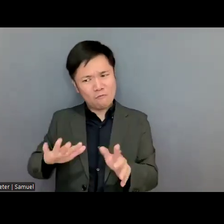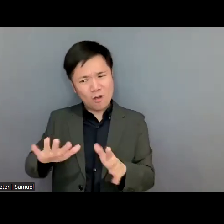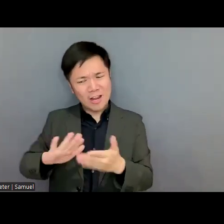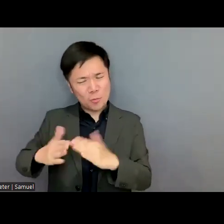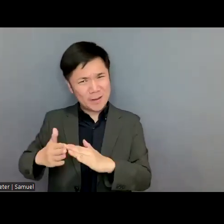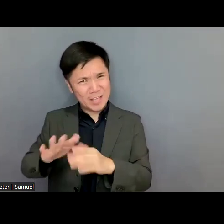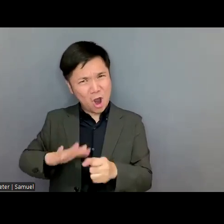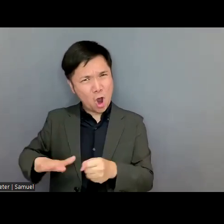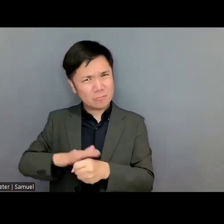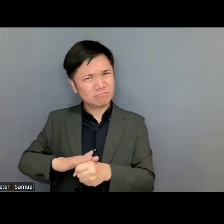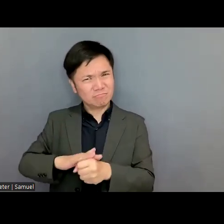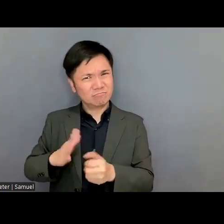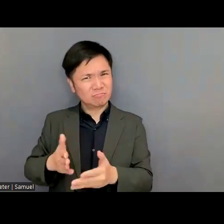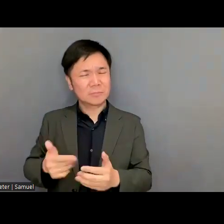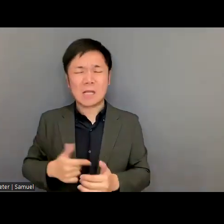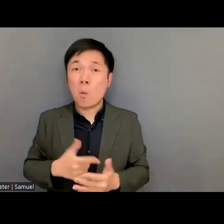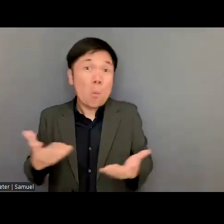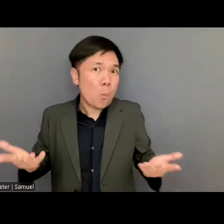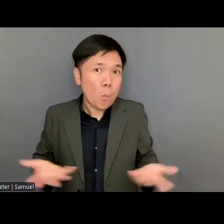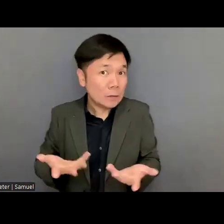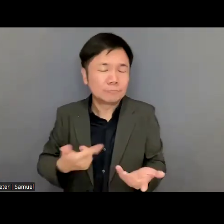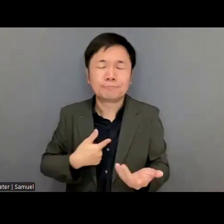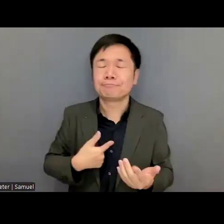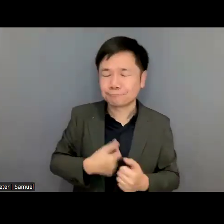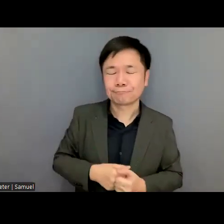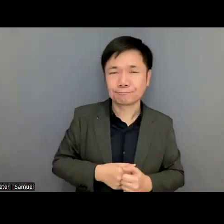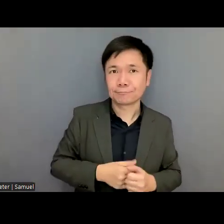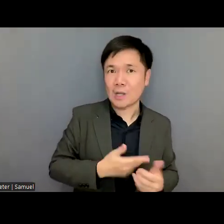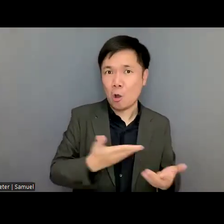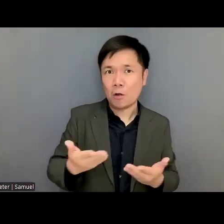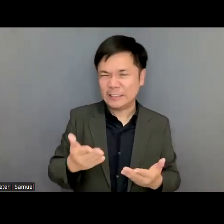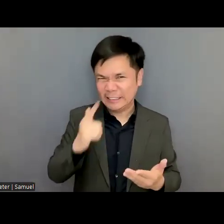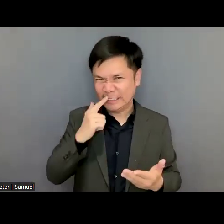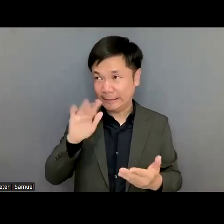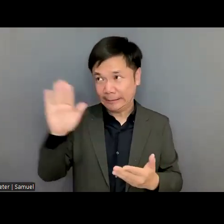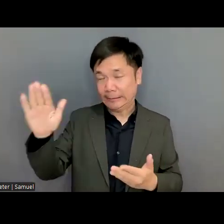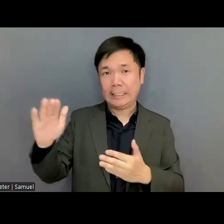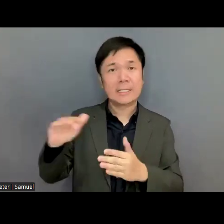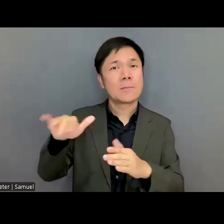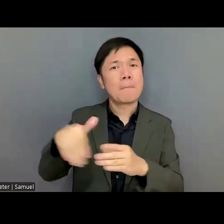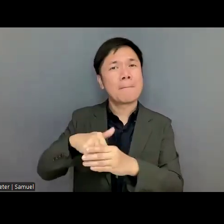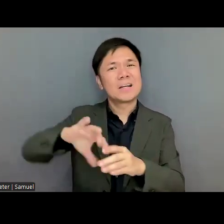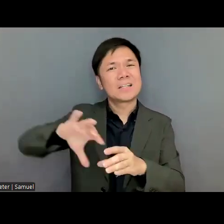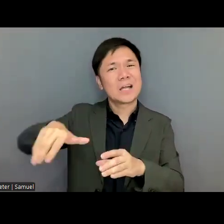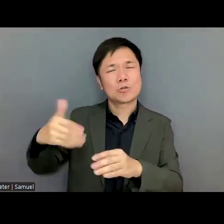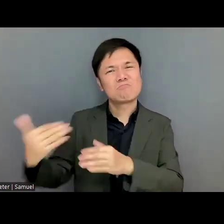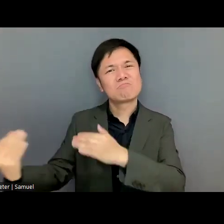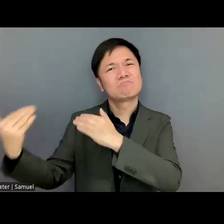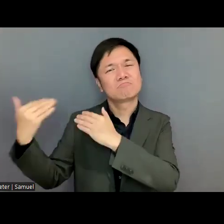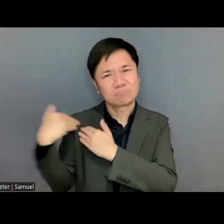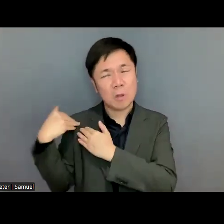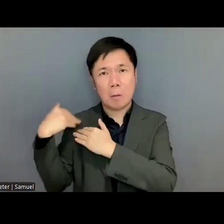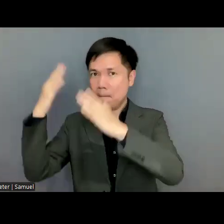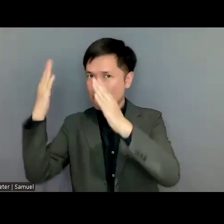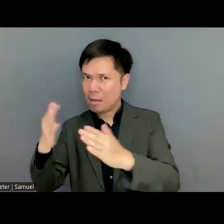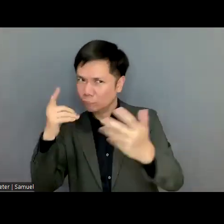level could do, and the member states, it is the mandate of the member states to be comply with